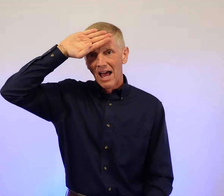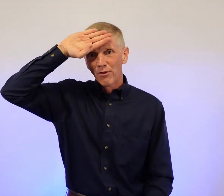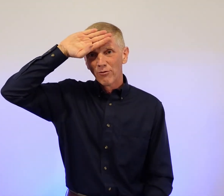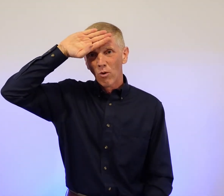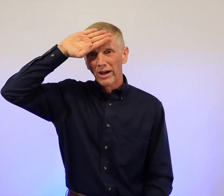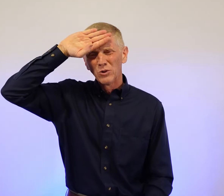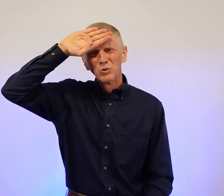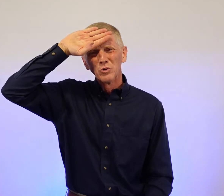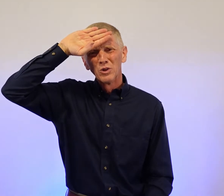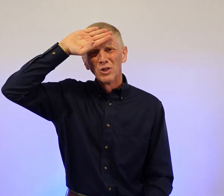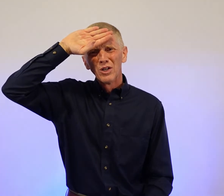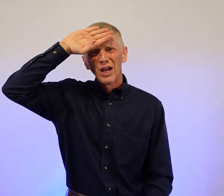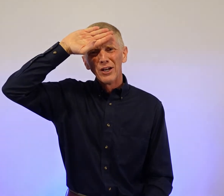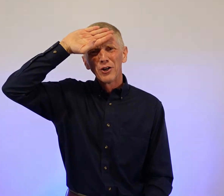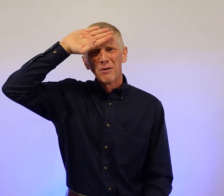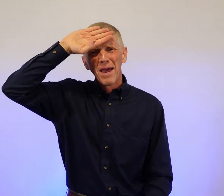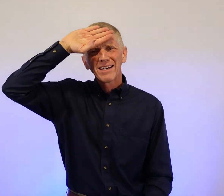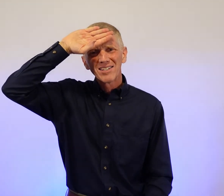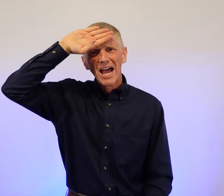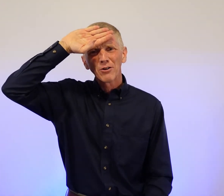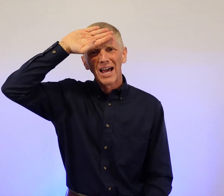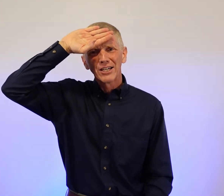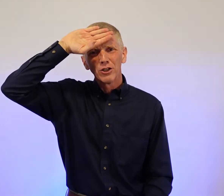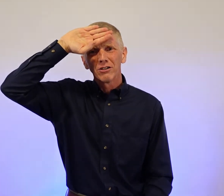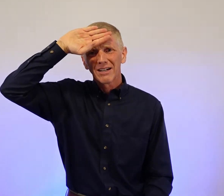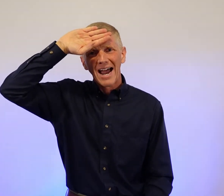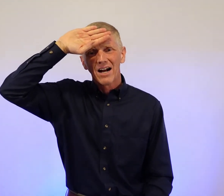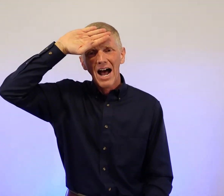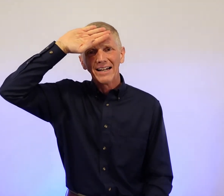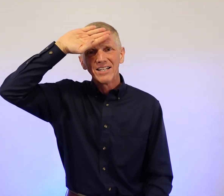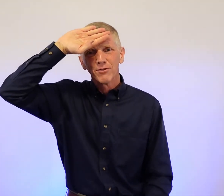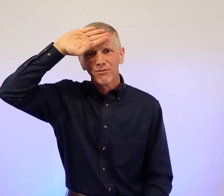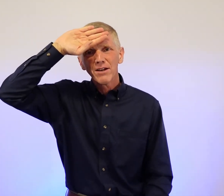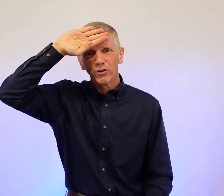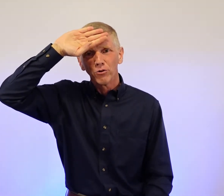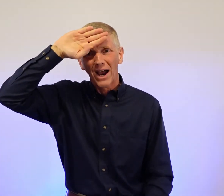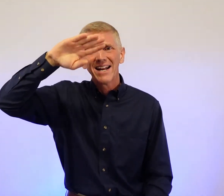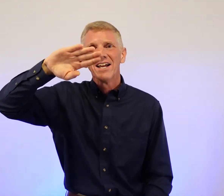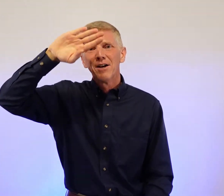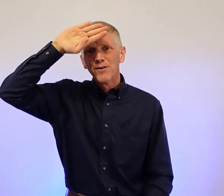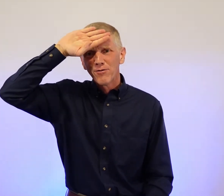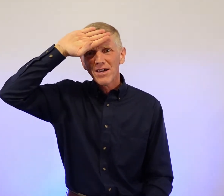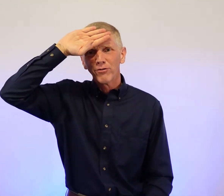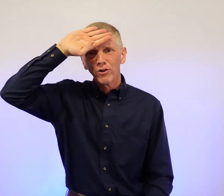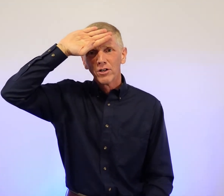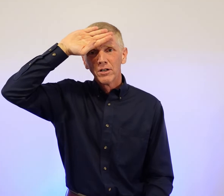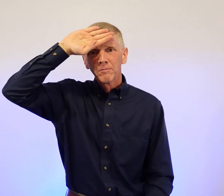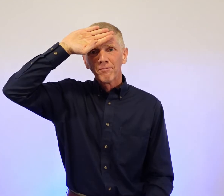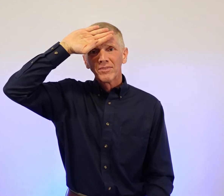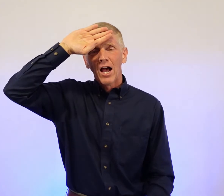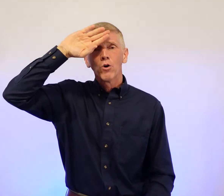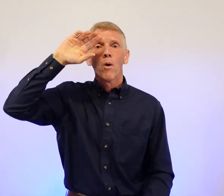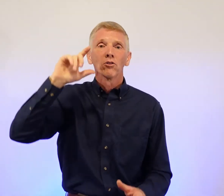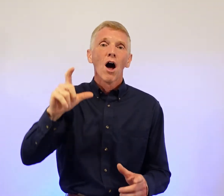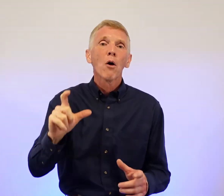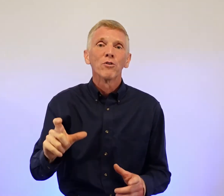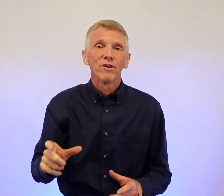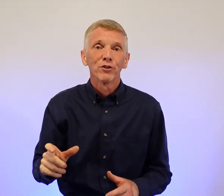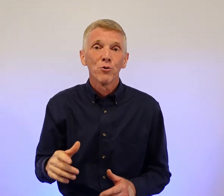the forehead. Ooh. And you're going to make it sound like you're kind of hot. It's a fever, right? Fever. Now, going along with fever, you